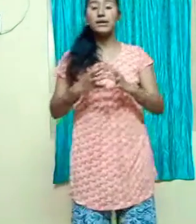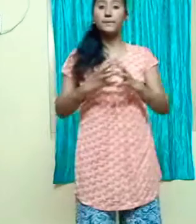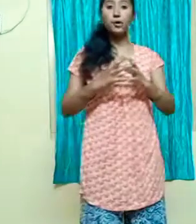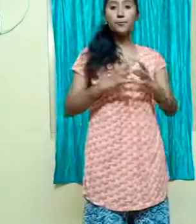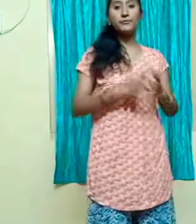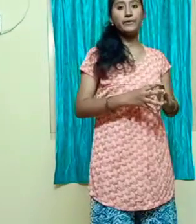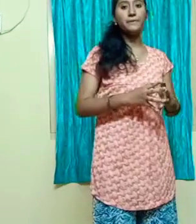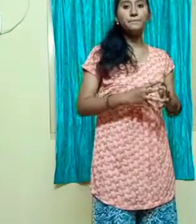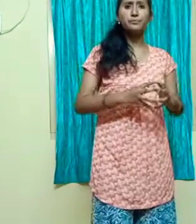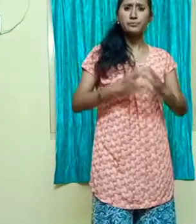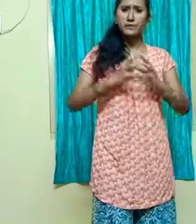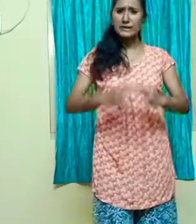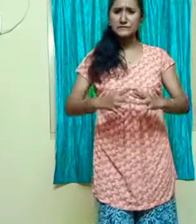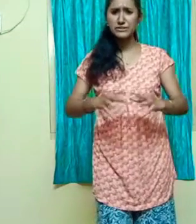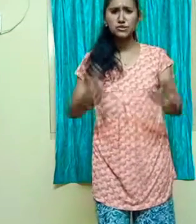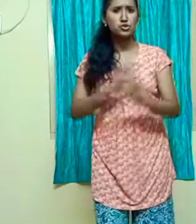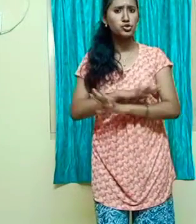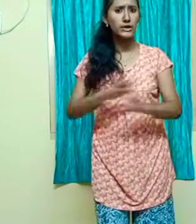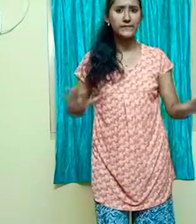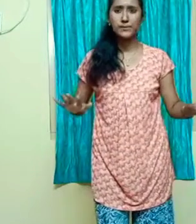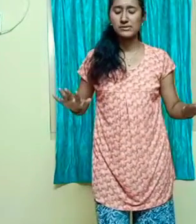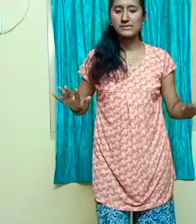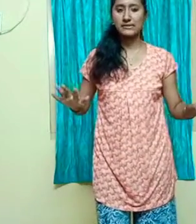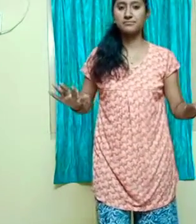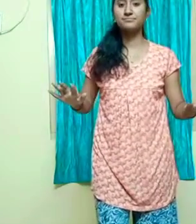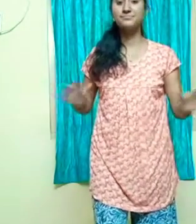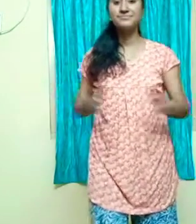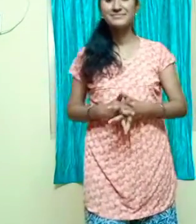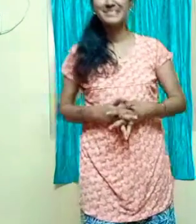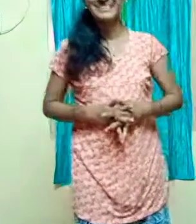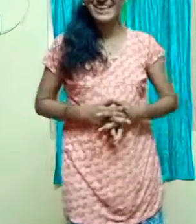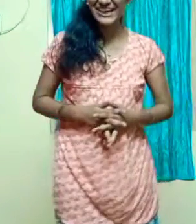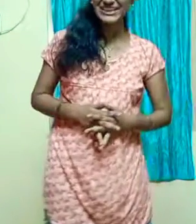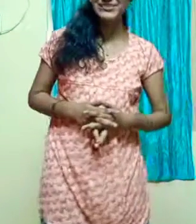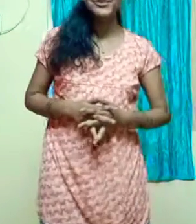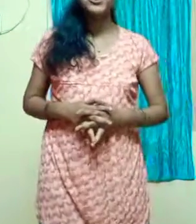in a proper way with no heavy processing. Thank you.